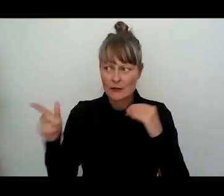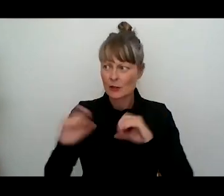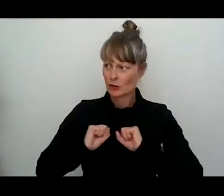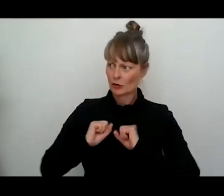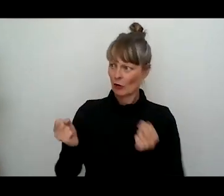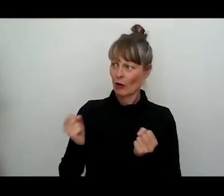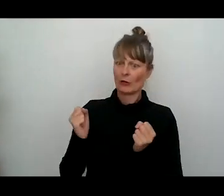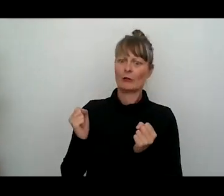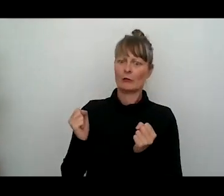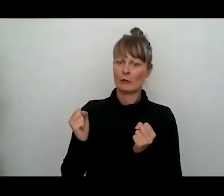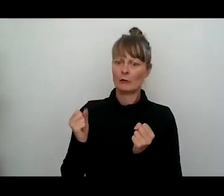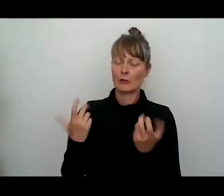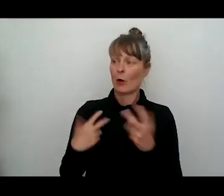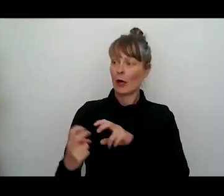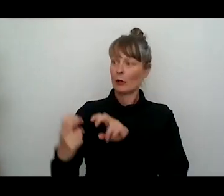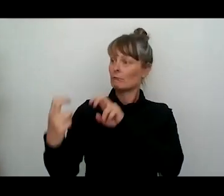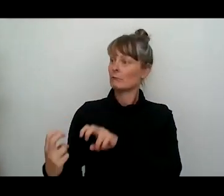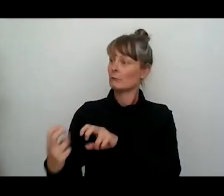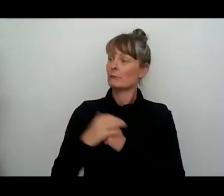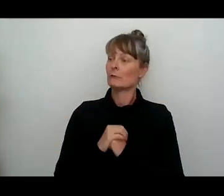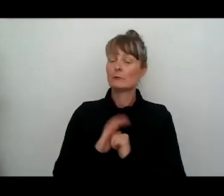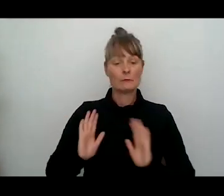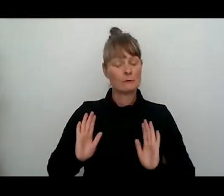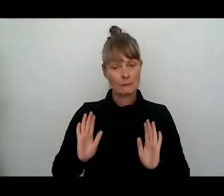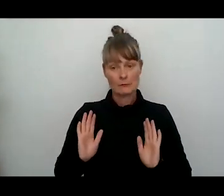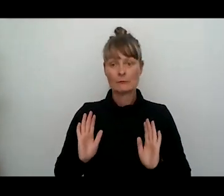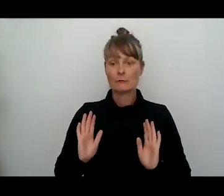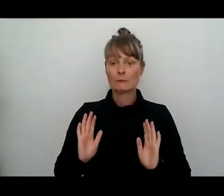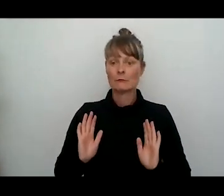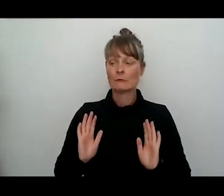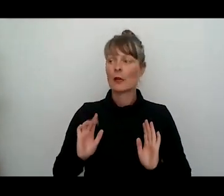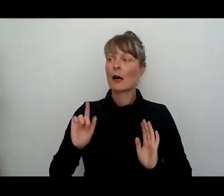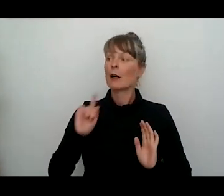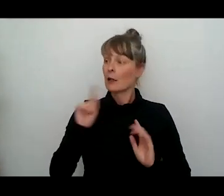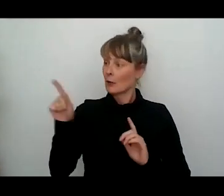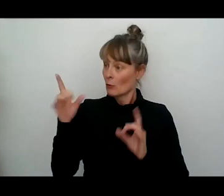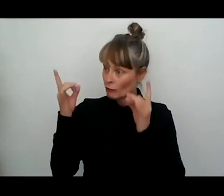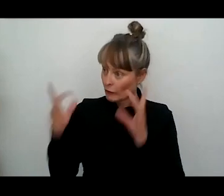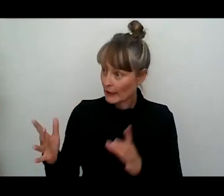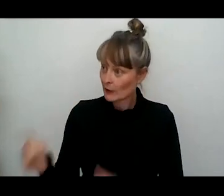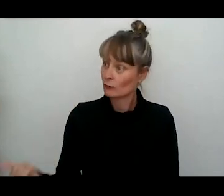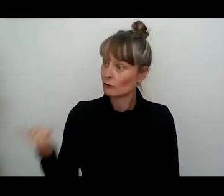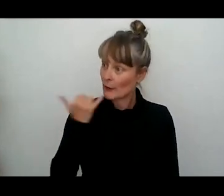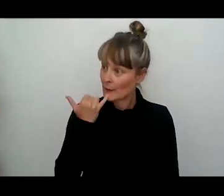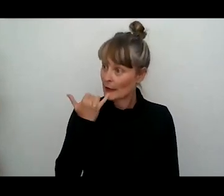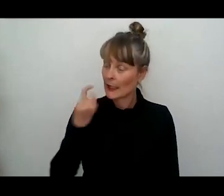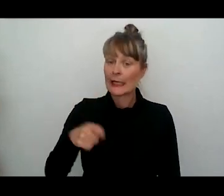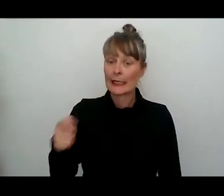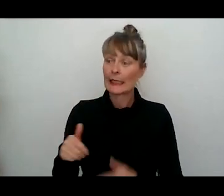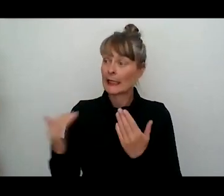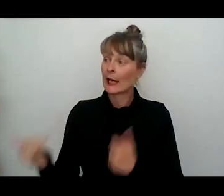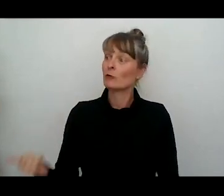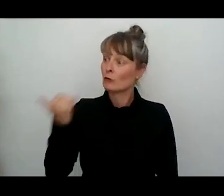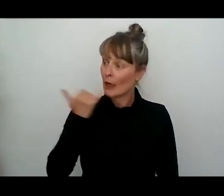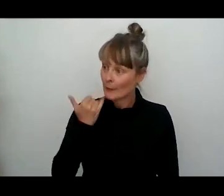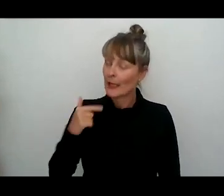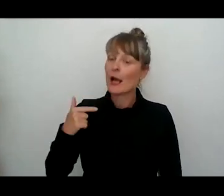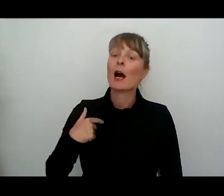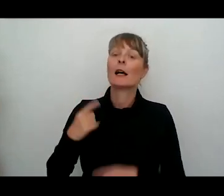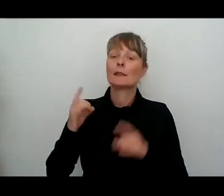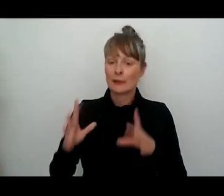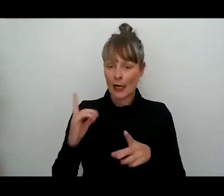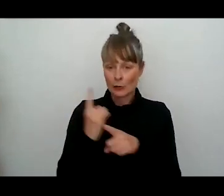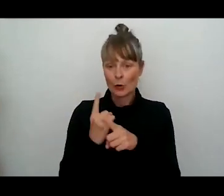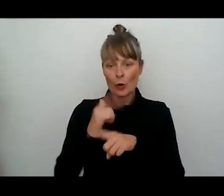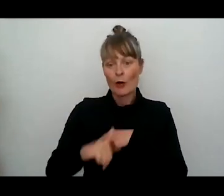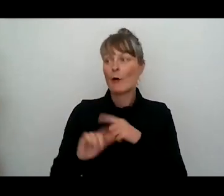And that's all we did that day. And I told him to ring me when he was ready. And he rang me the next day when he was feeling better. And then we went through the technical aspects of